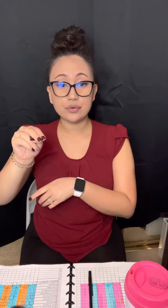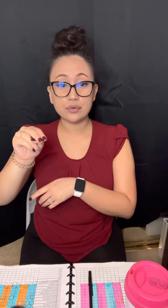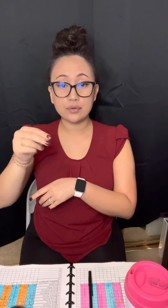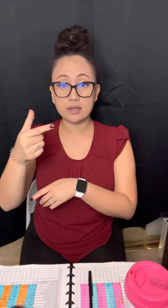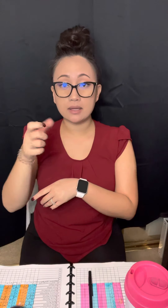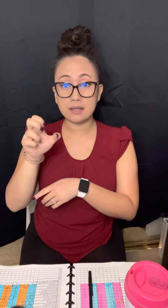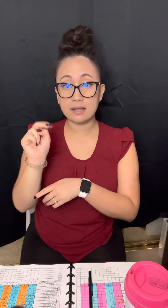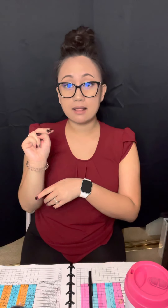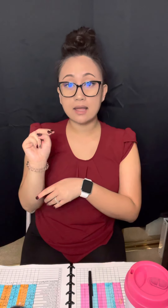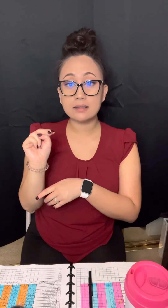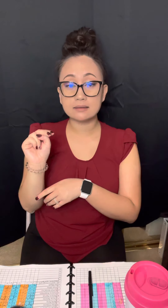Glenn